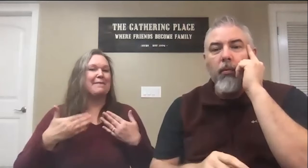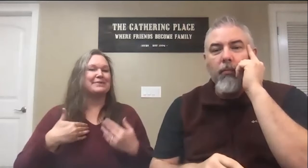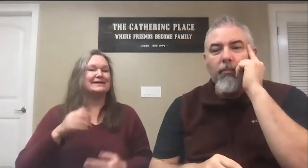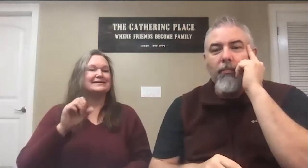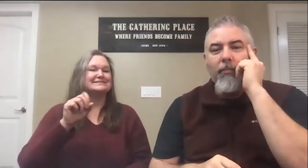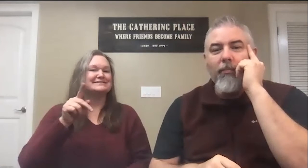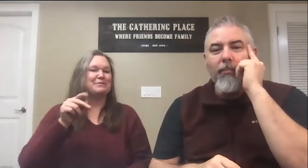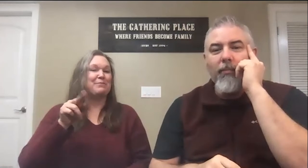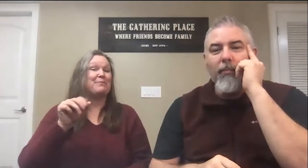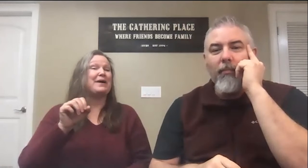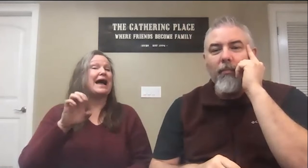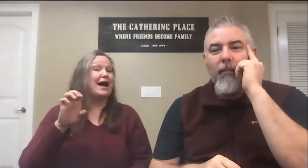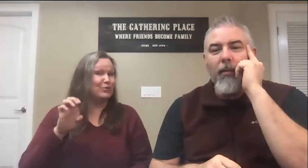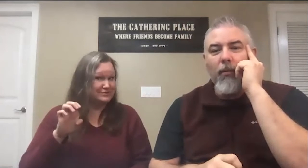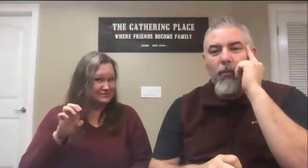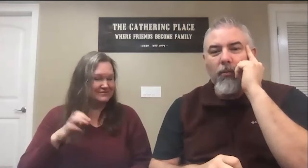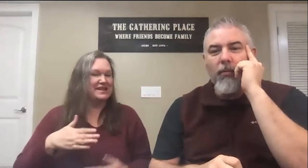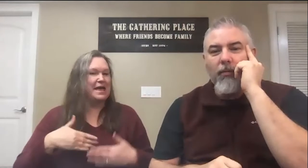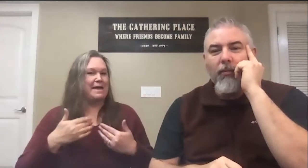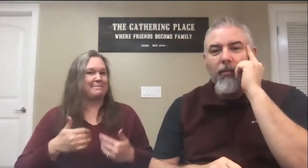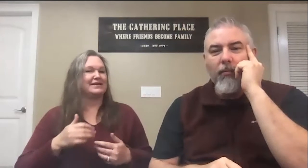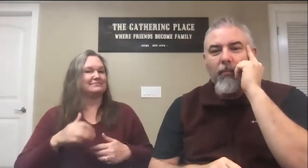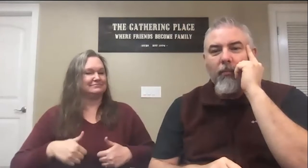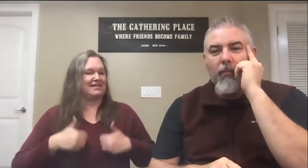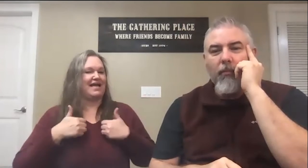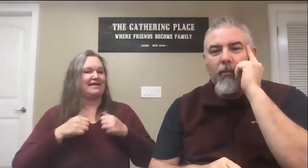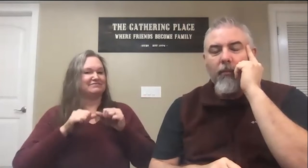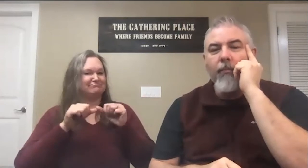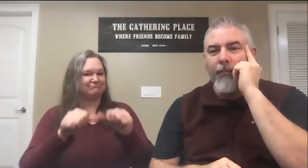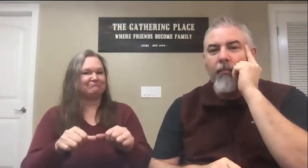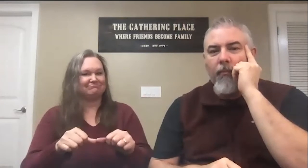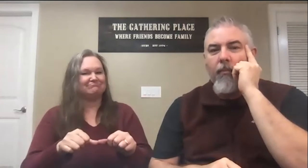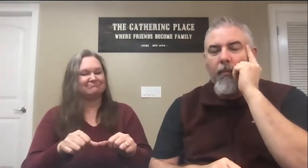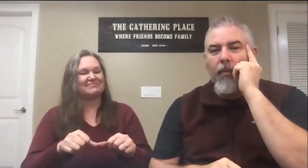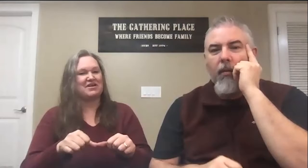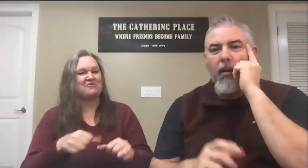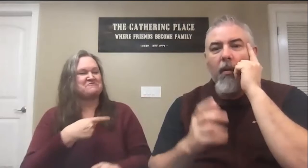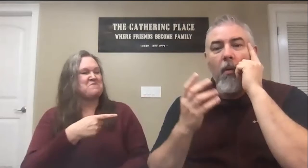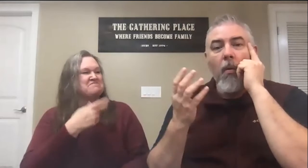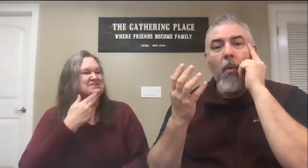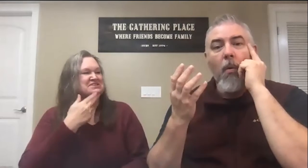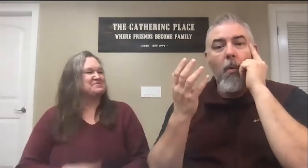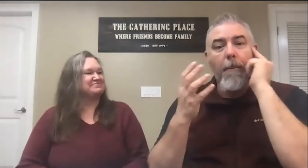For me, a happy spouse is a happy life.